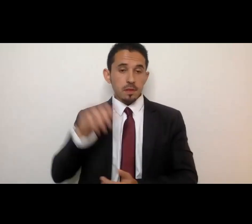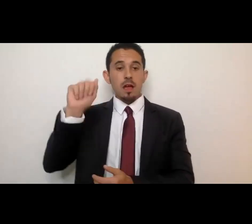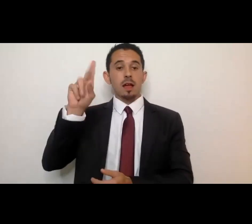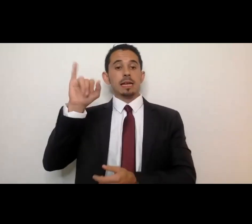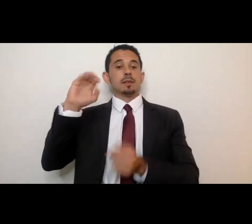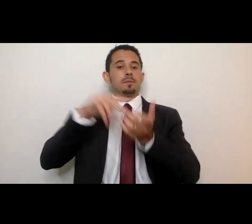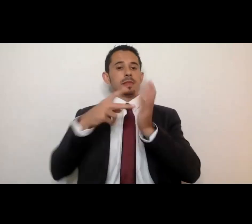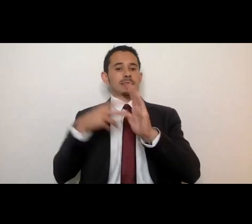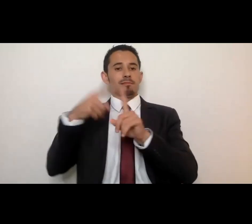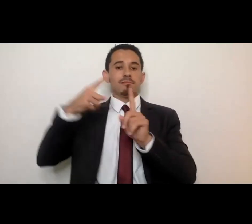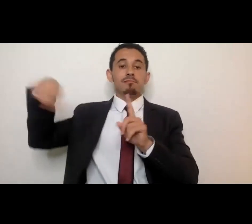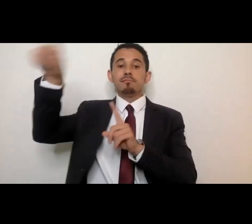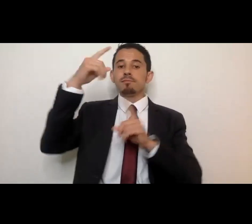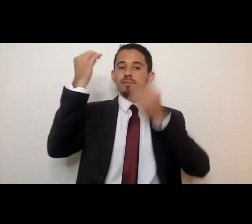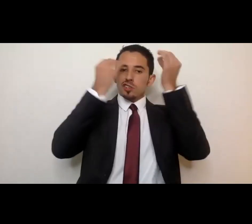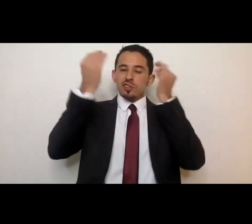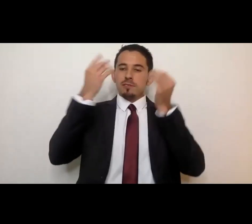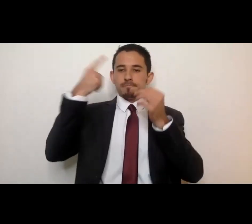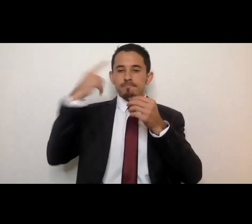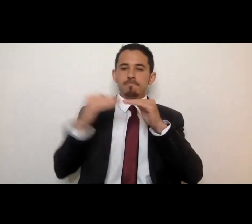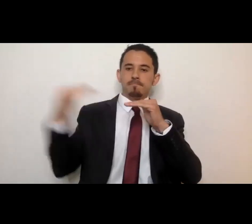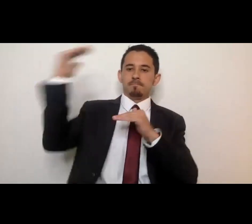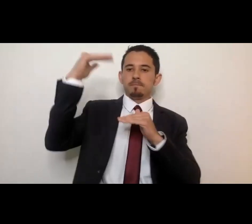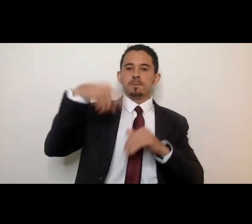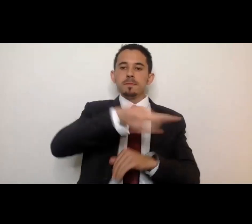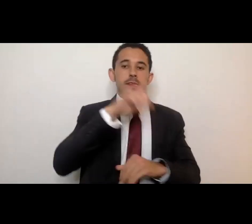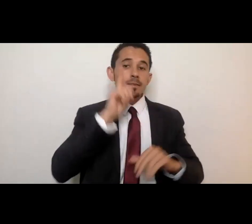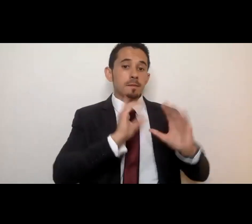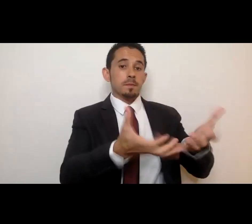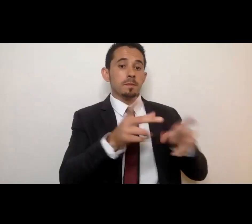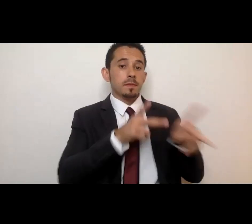At the end of the day, we see autism is an underlying root issue.